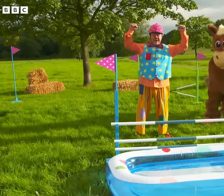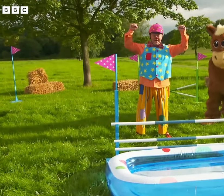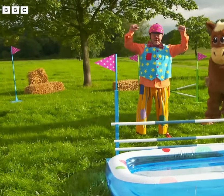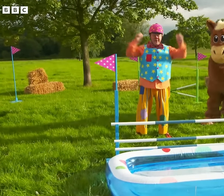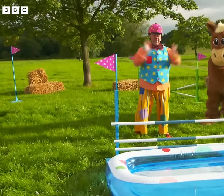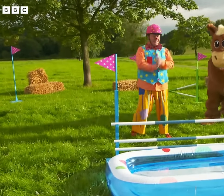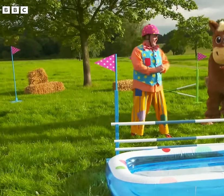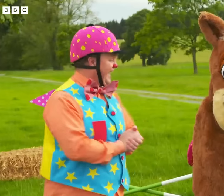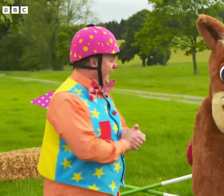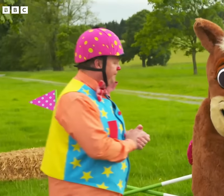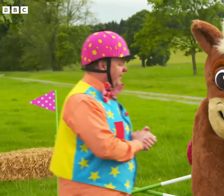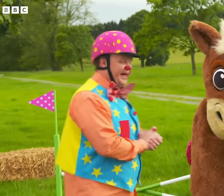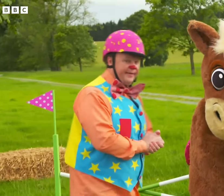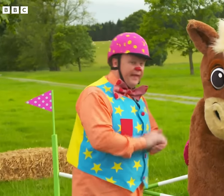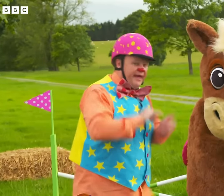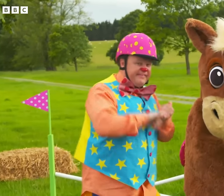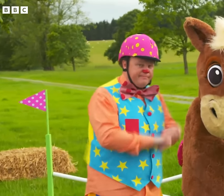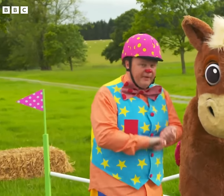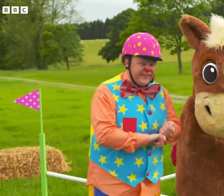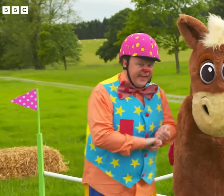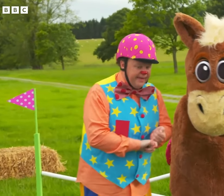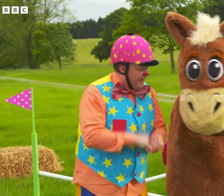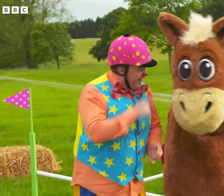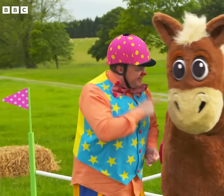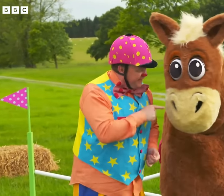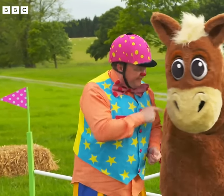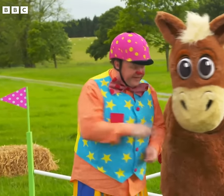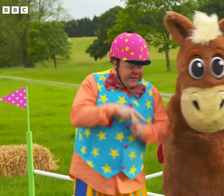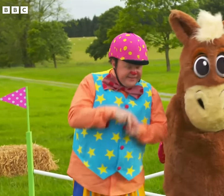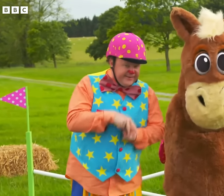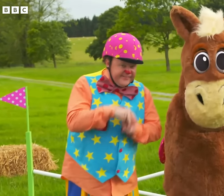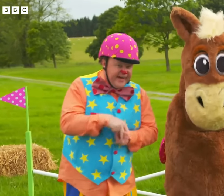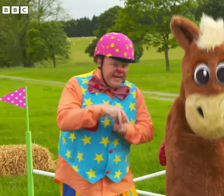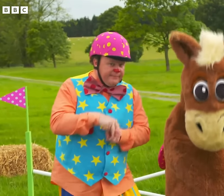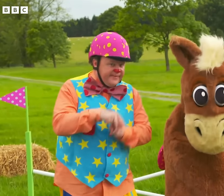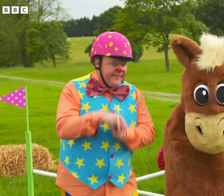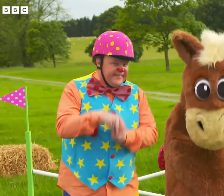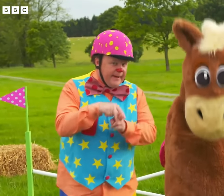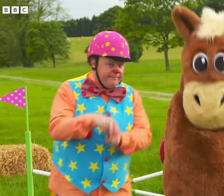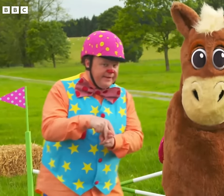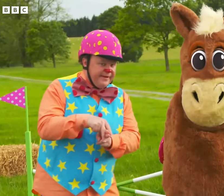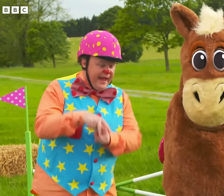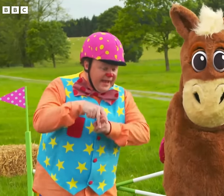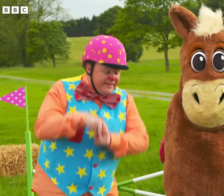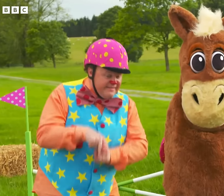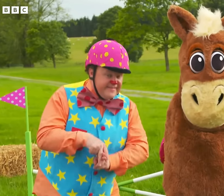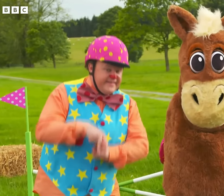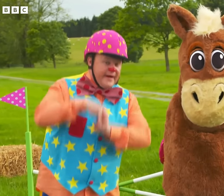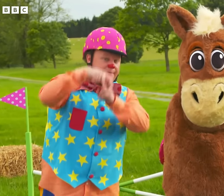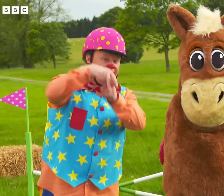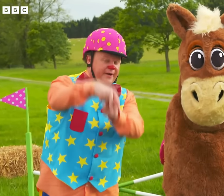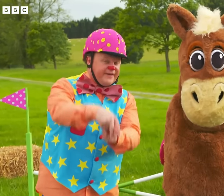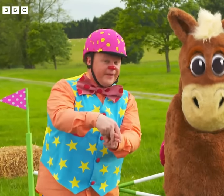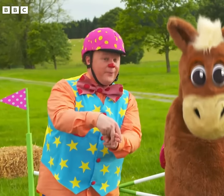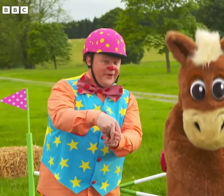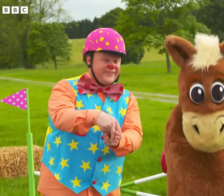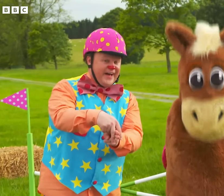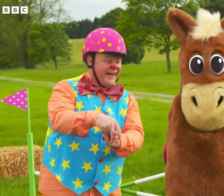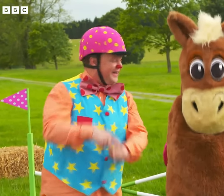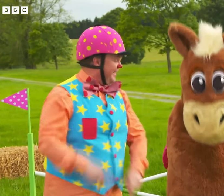Woohoo! Now, Spotty, you're going to run up to the jump and jump over the water.